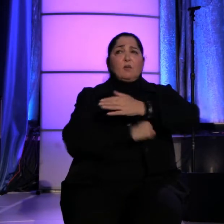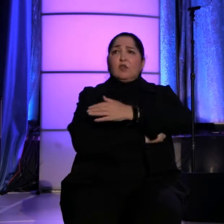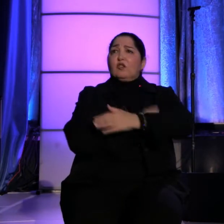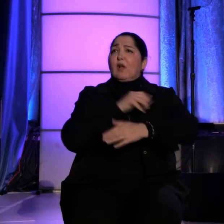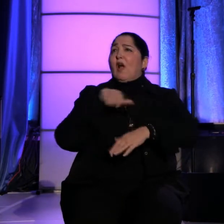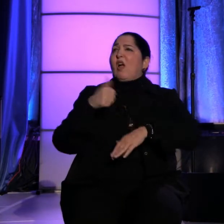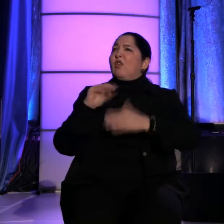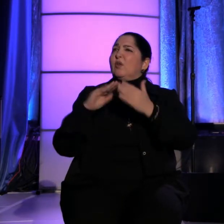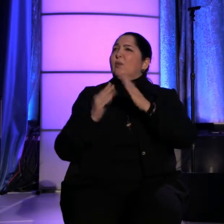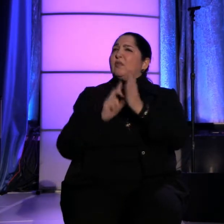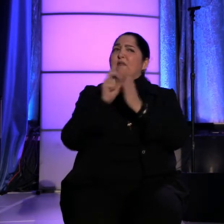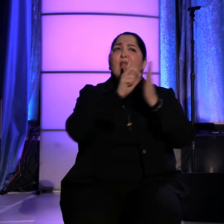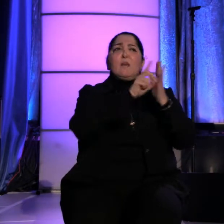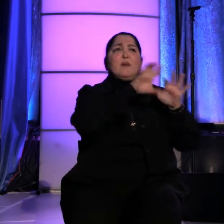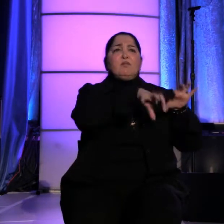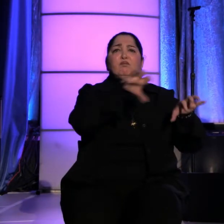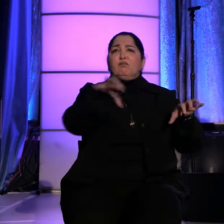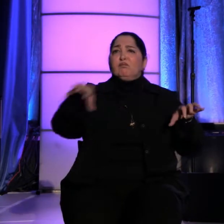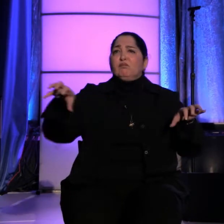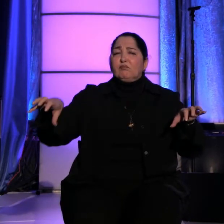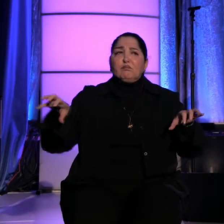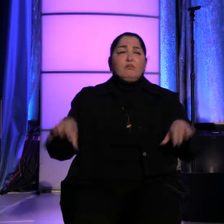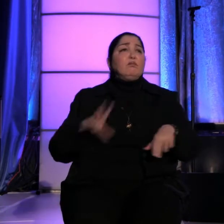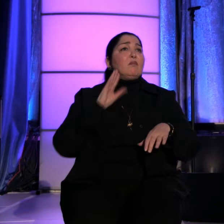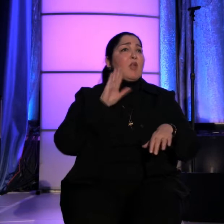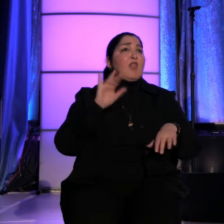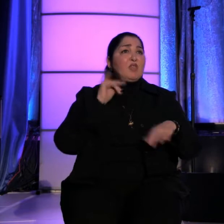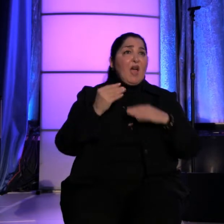community development entities,